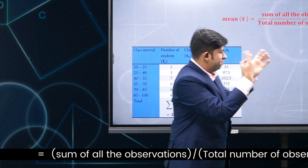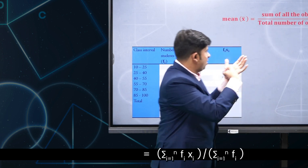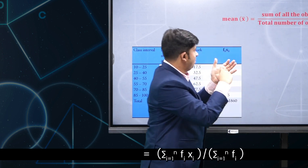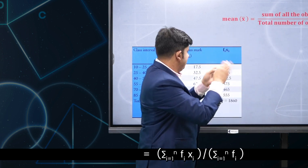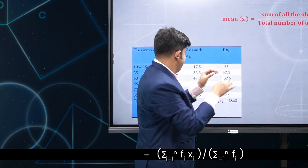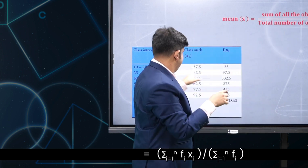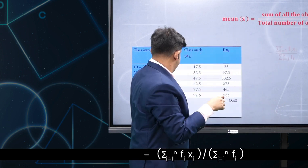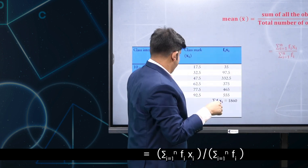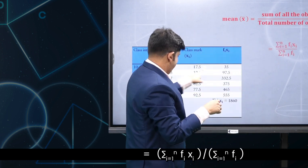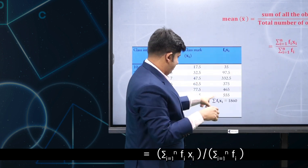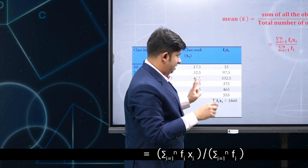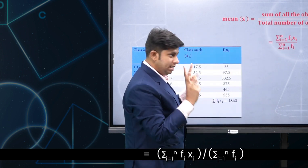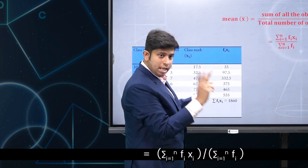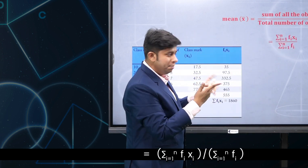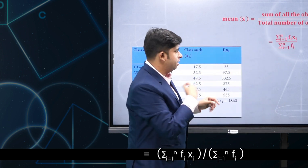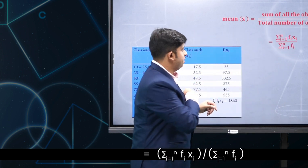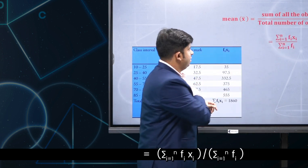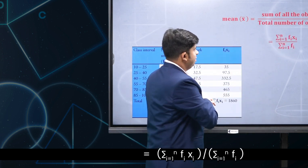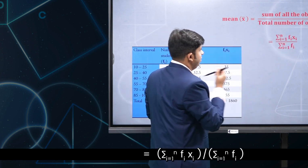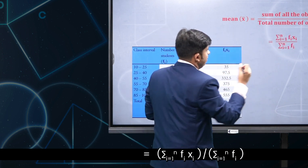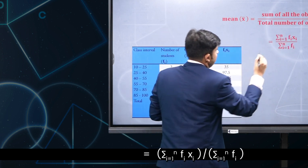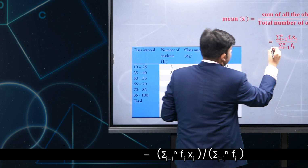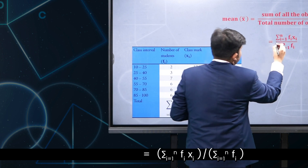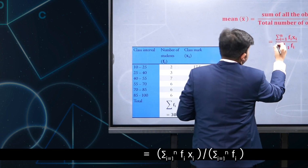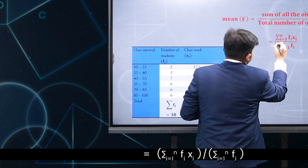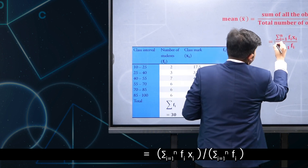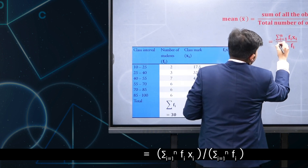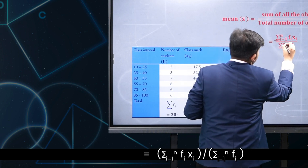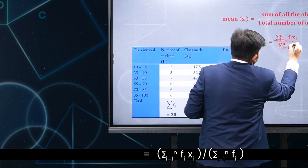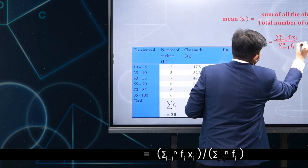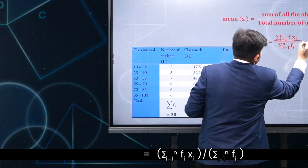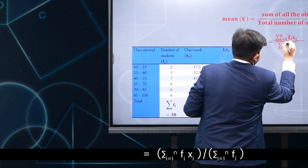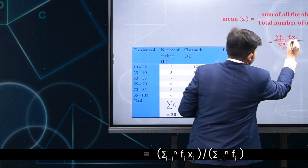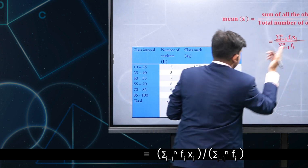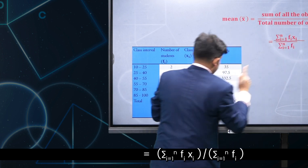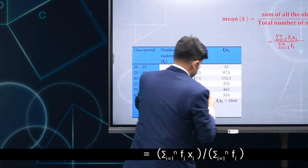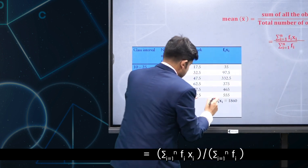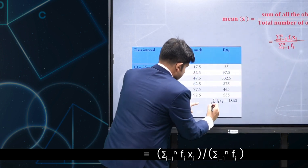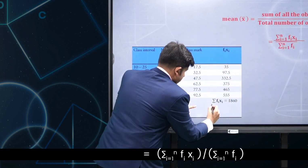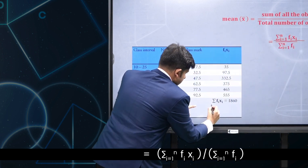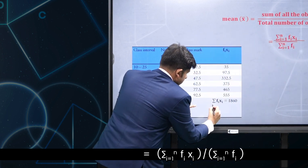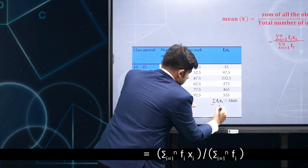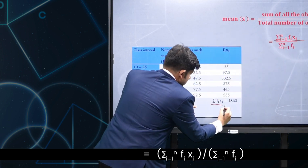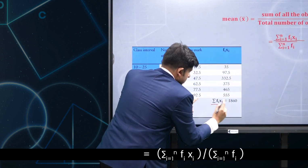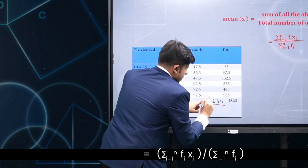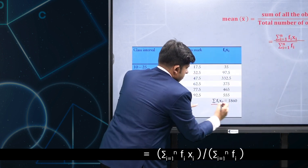that is equal to summation I equal to 1 to n Fi Xi by summation I equal to 1 to n